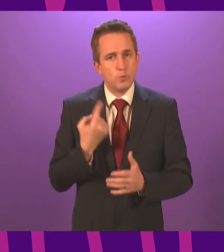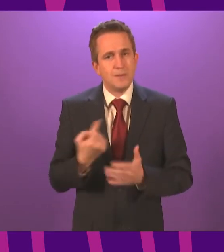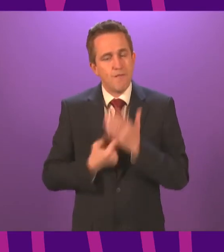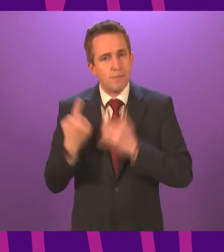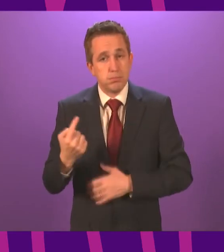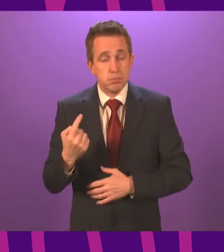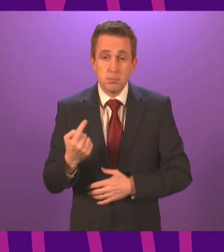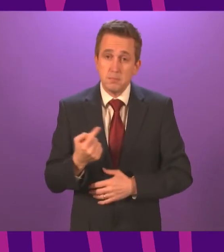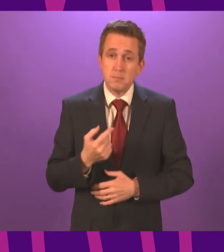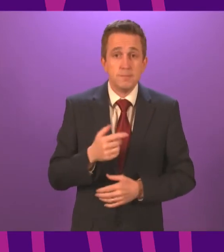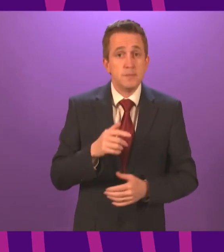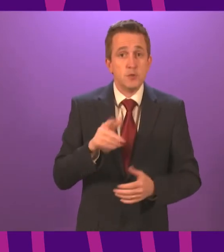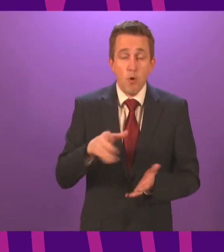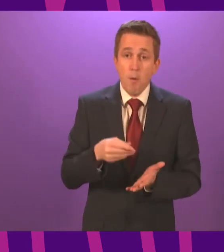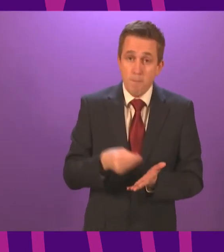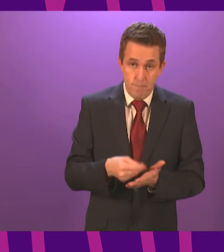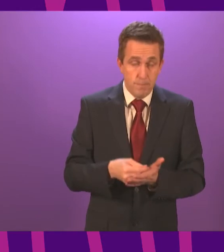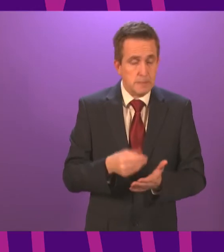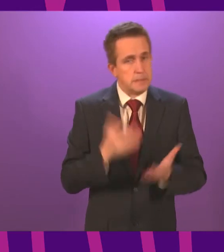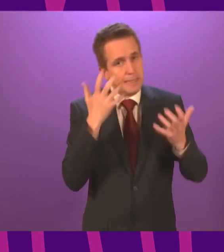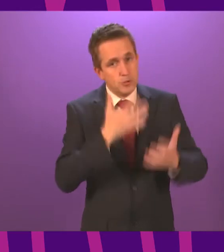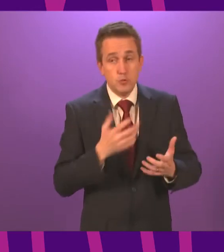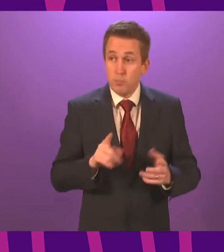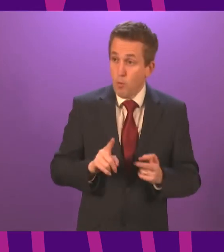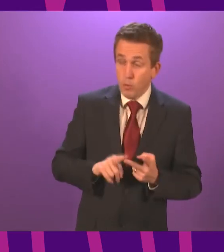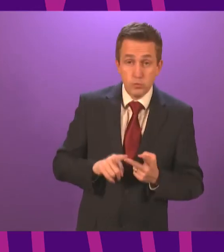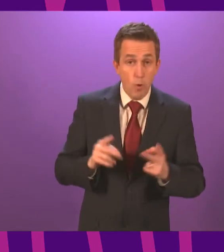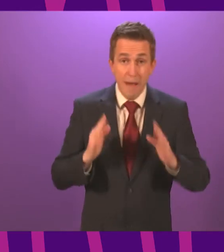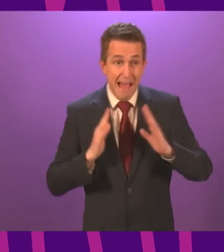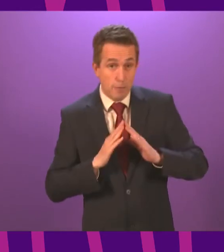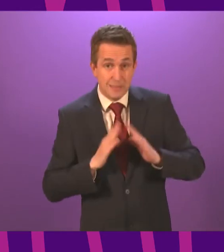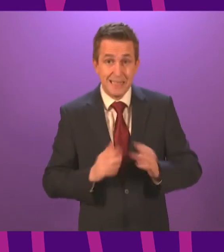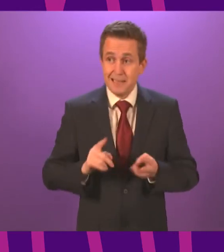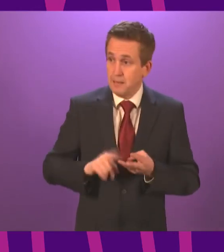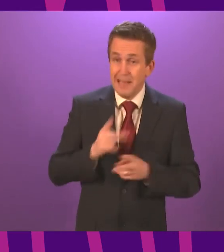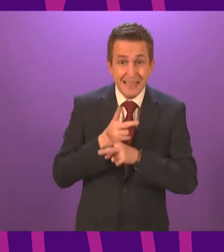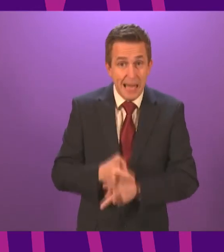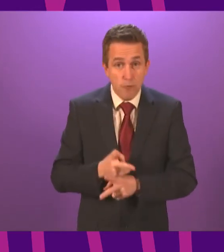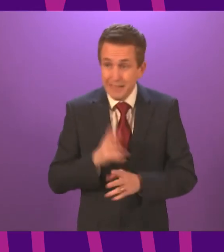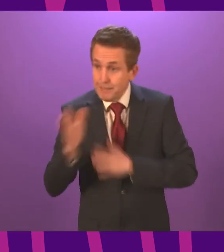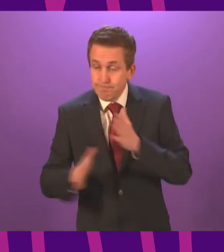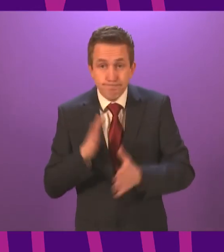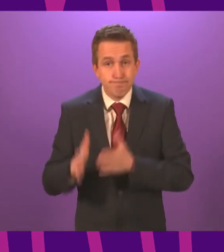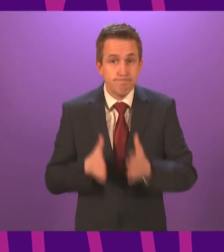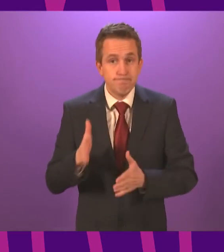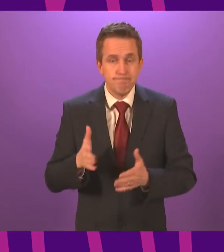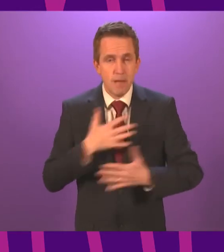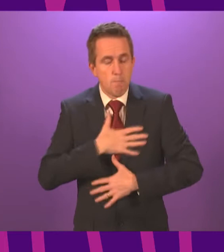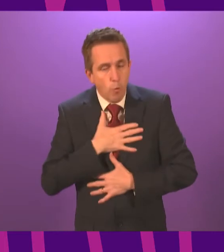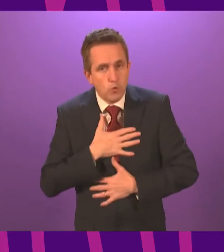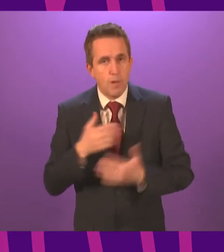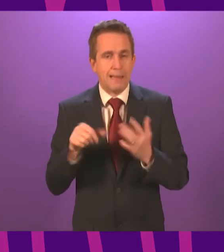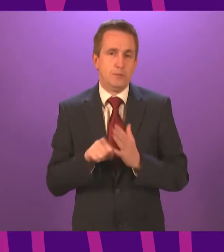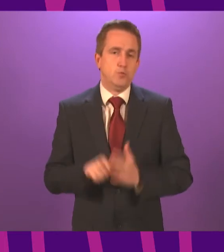all financial either. Inadequate or insecure housing, care responsibilities, emotional well-being and practical help are also among